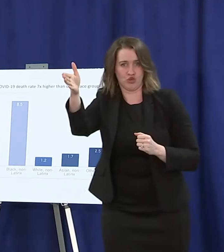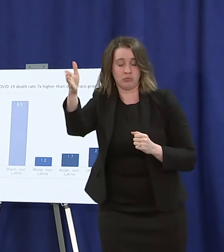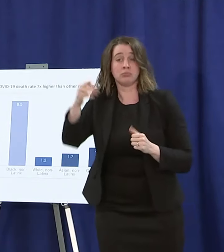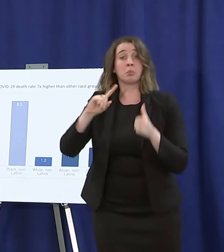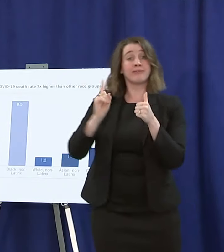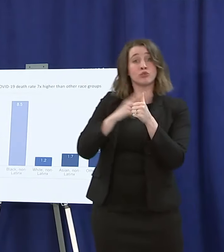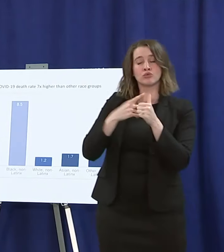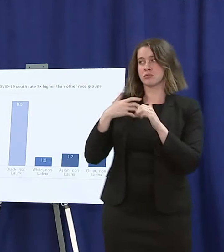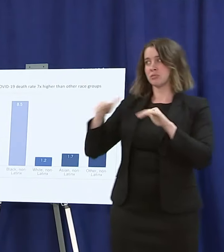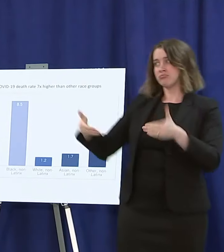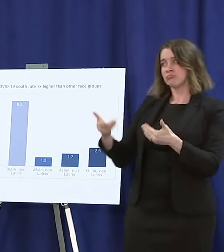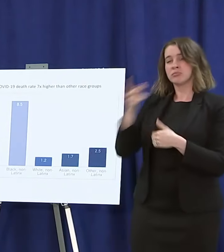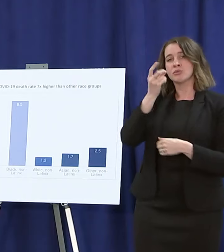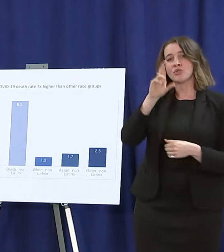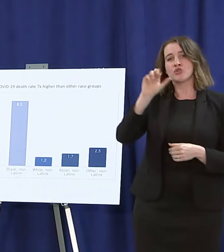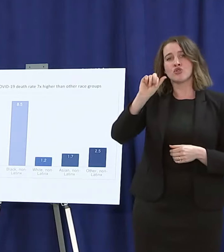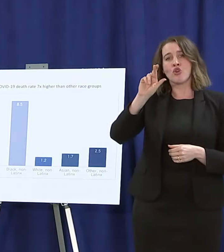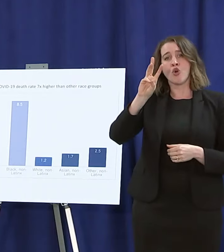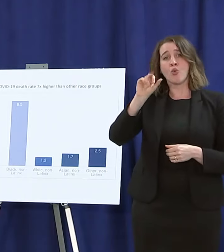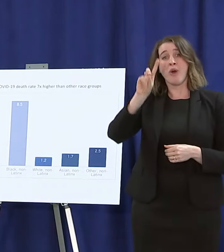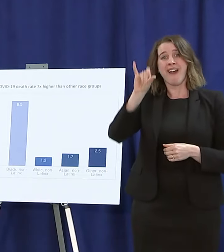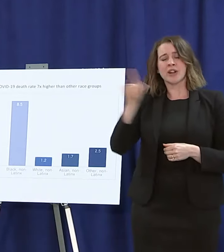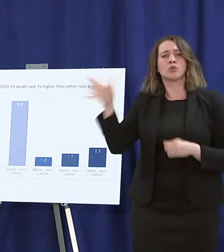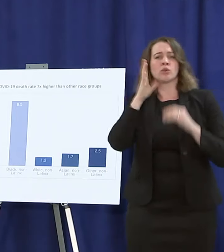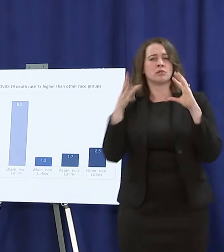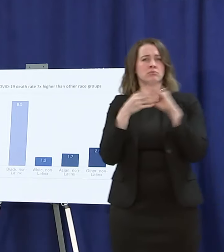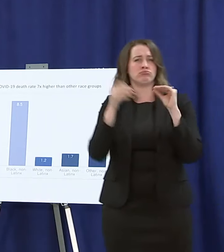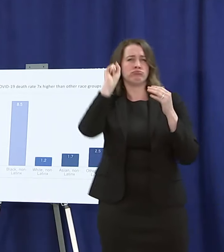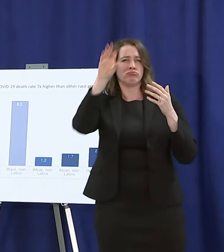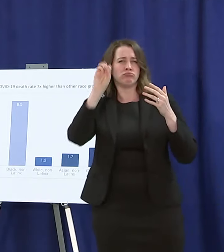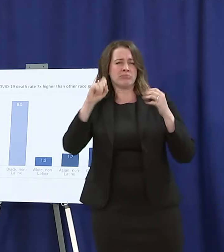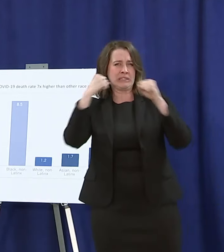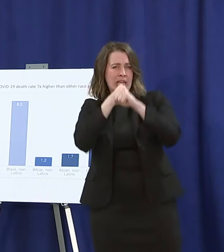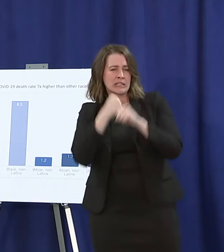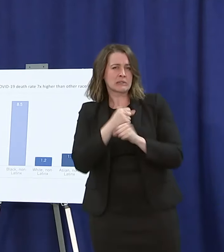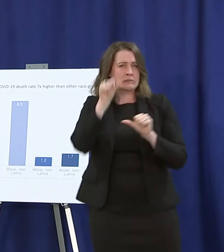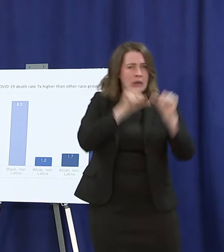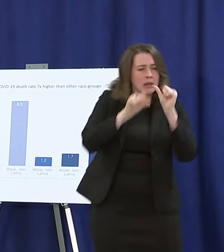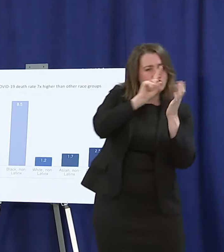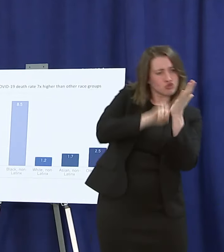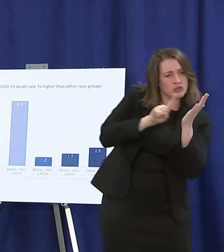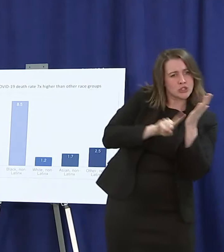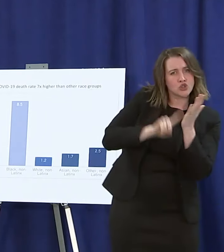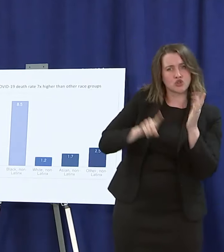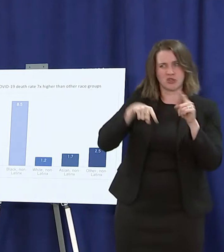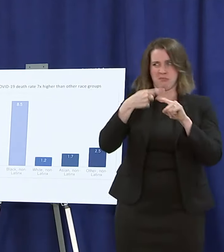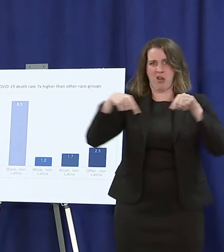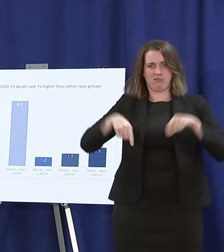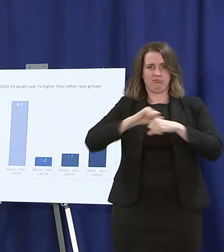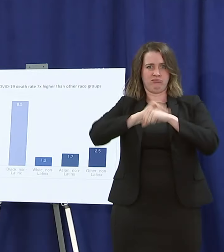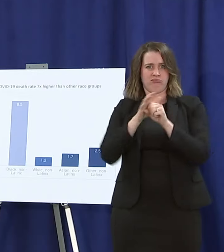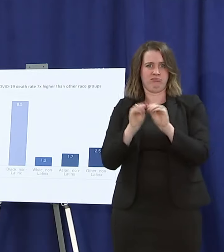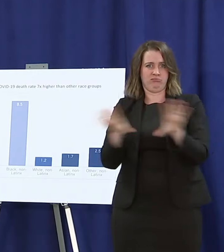welcome Dr. Arity to provide further details about the data that we're seeing. Doctor?